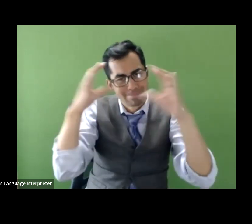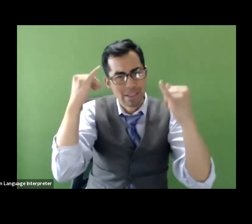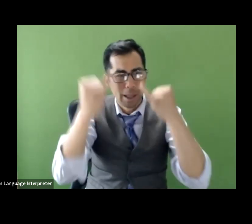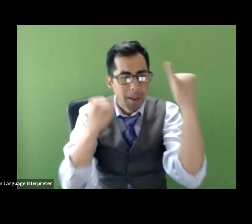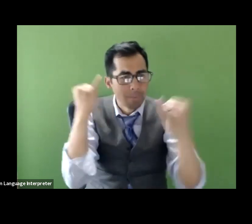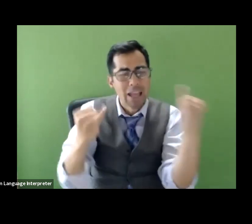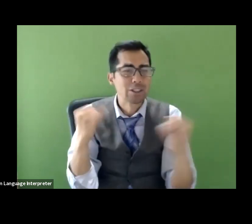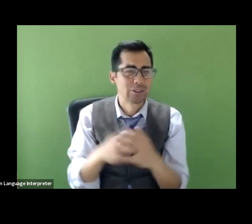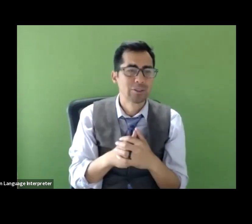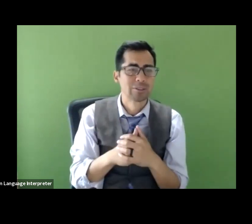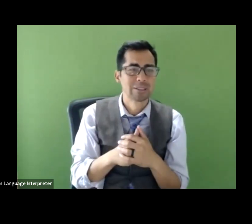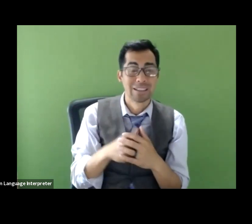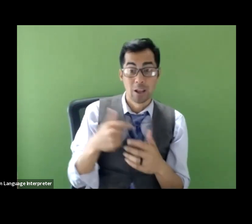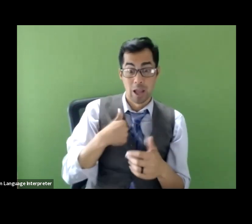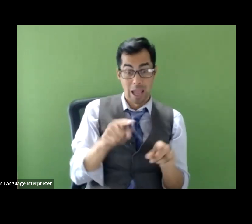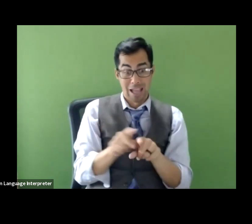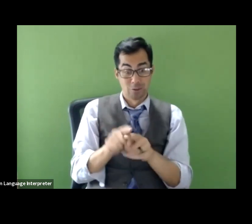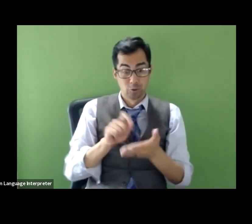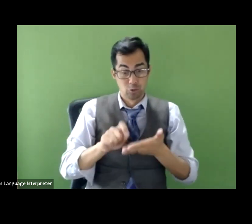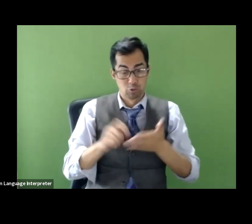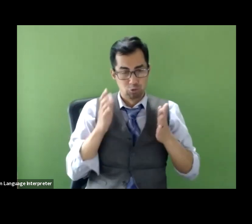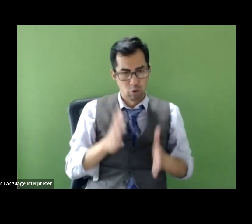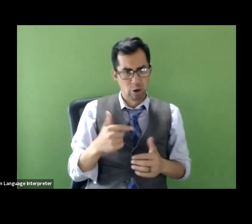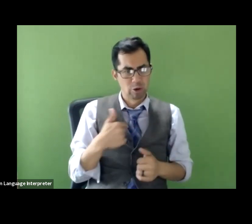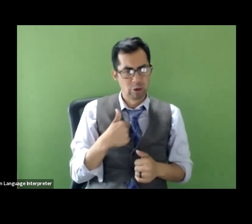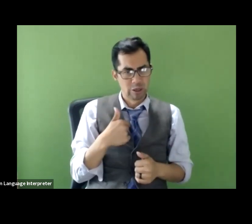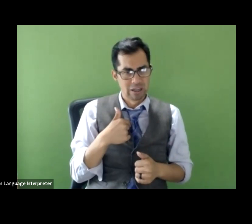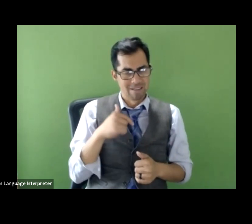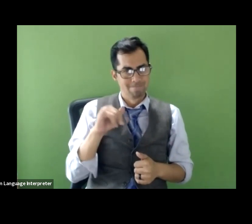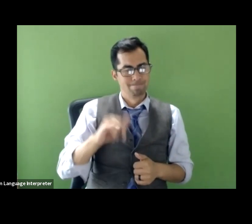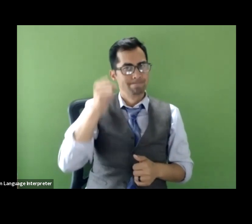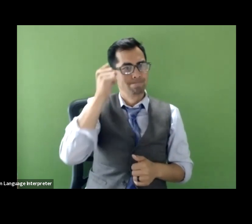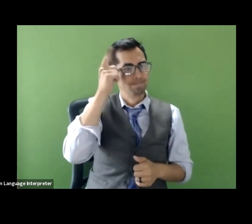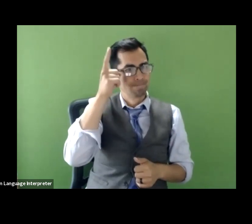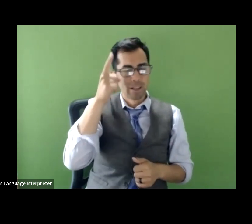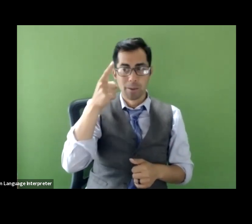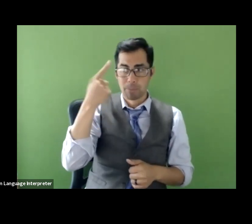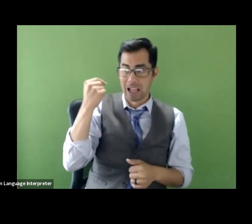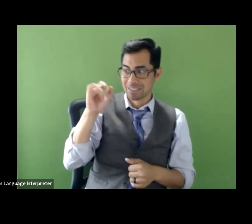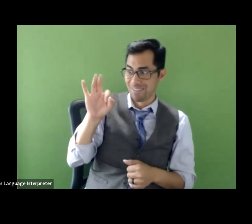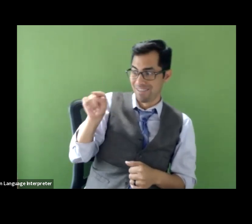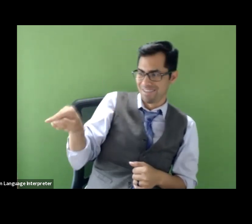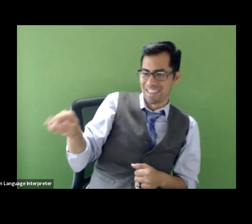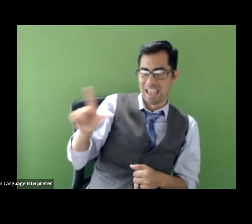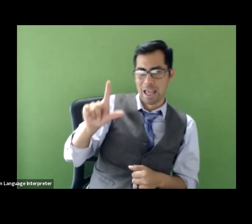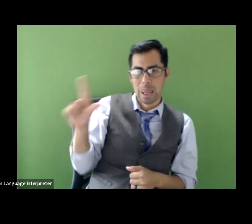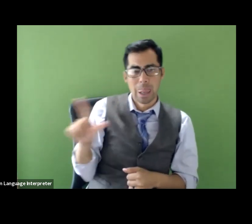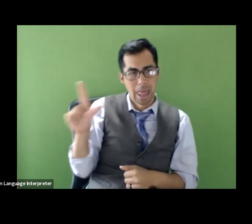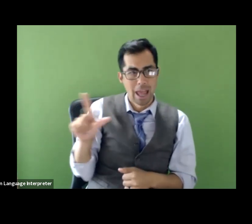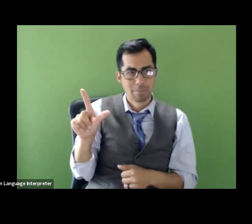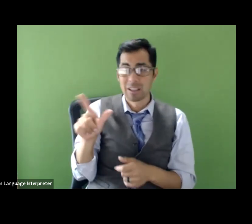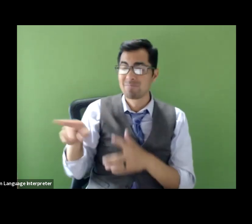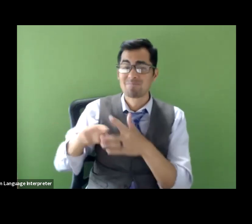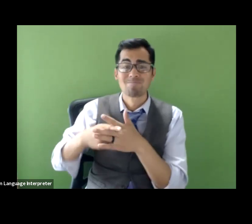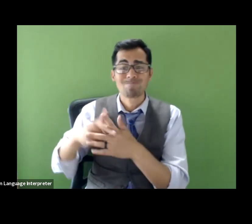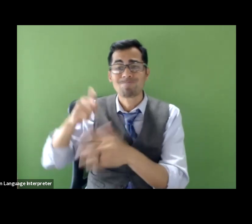writer was made possible because of the existence of a library in a sliver of space, started by a man